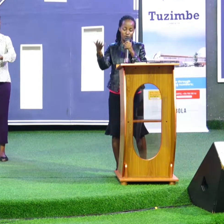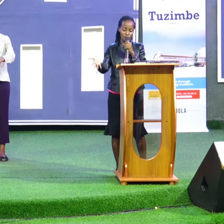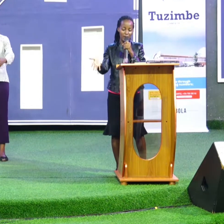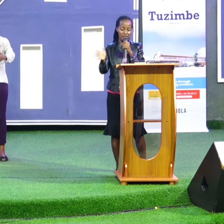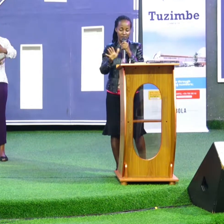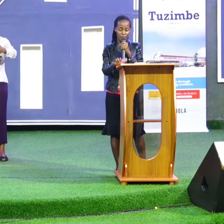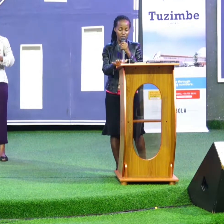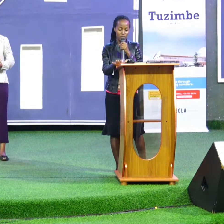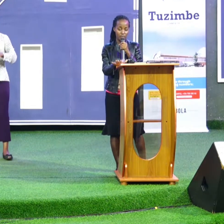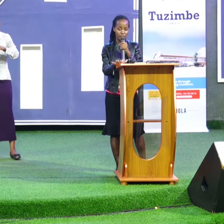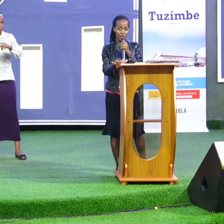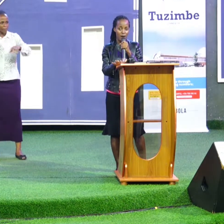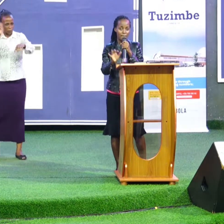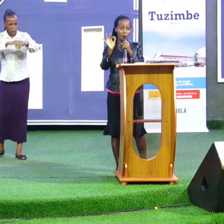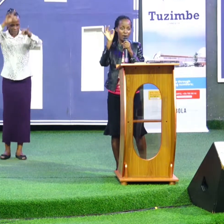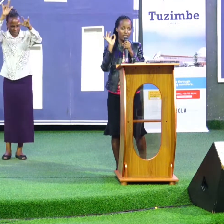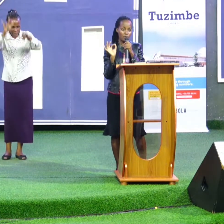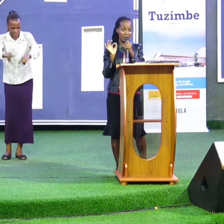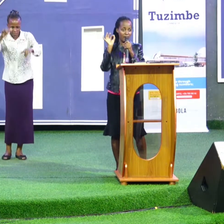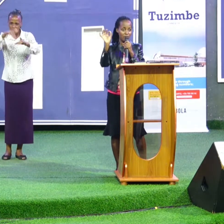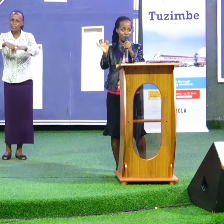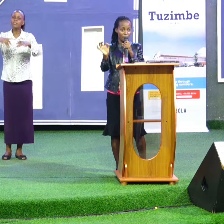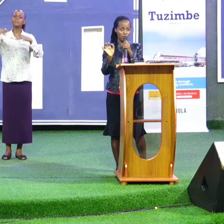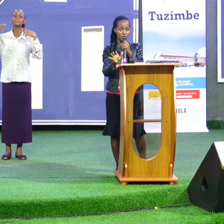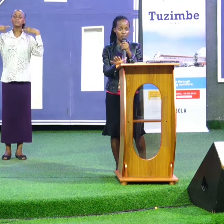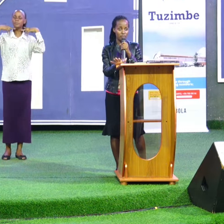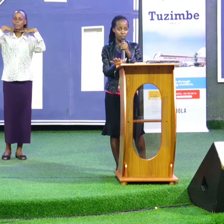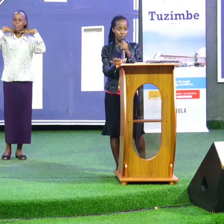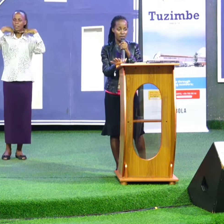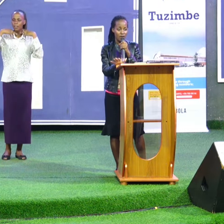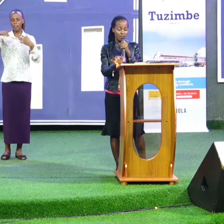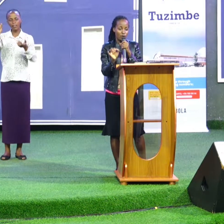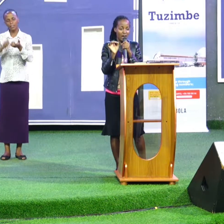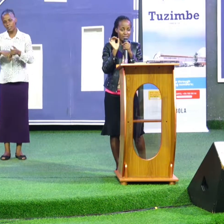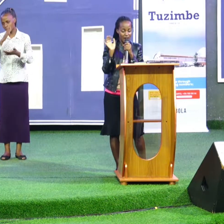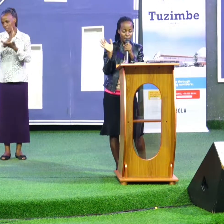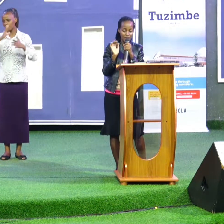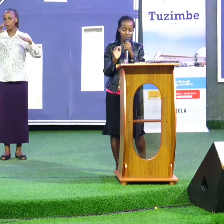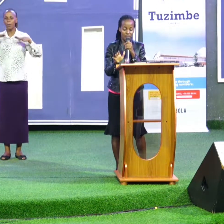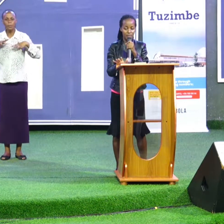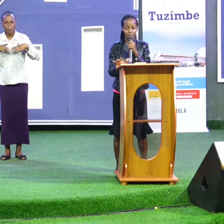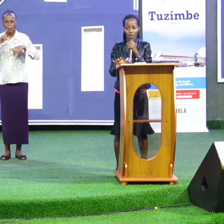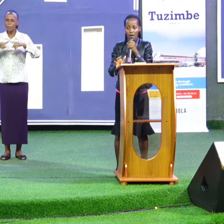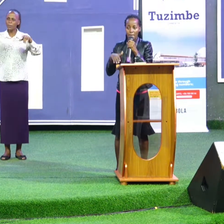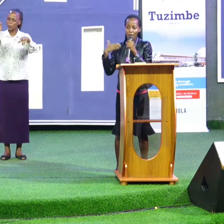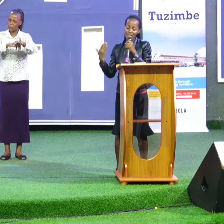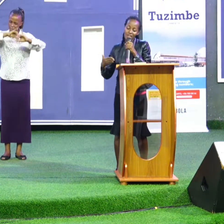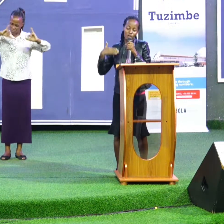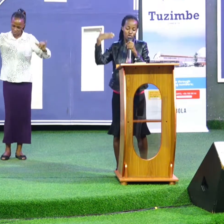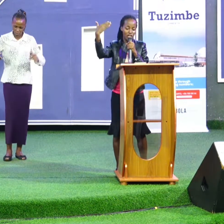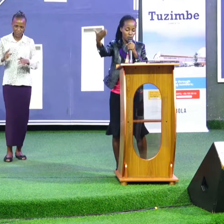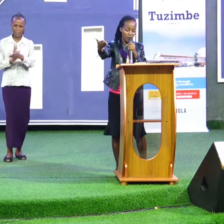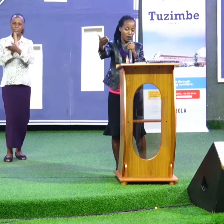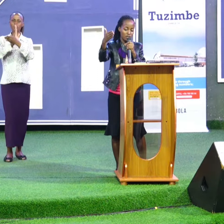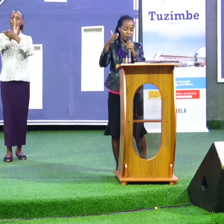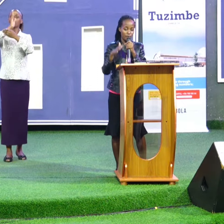they would remain in the prison. But when they remained in the middle of the prison, they would have some peace. But whenever they would